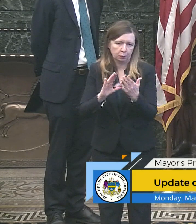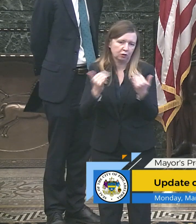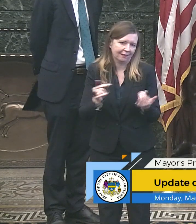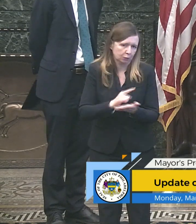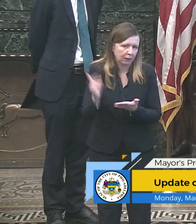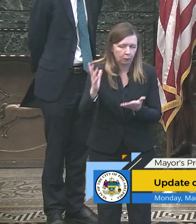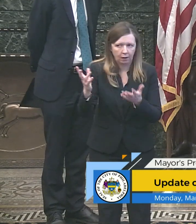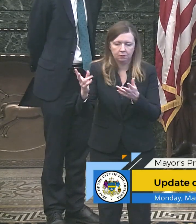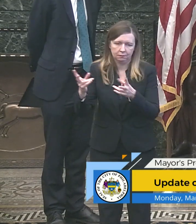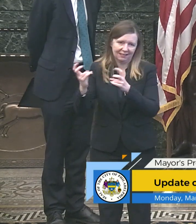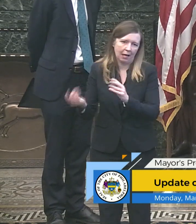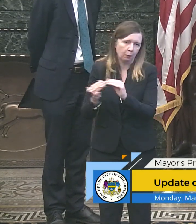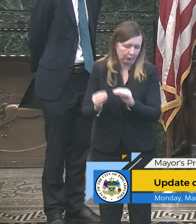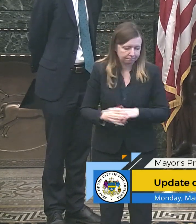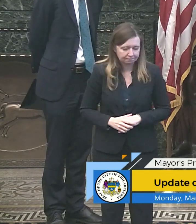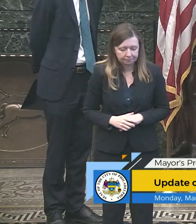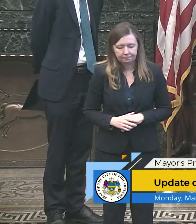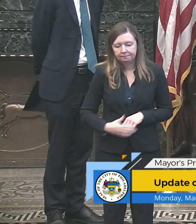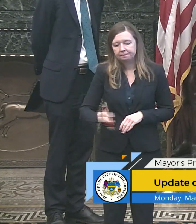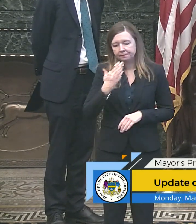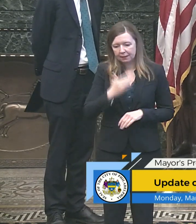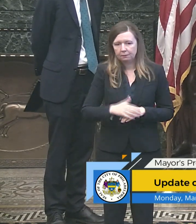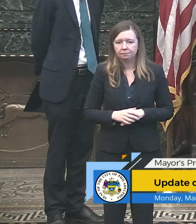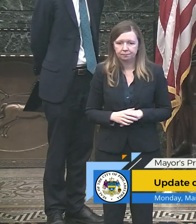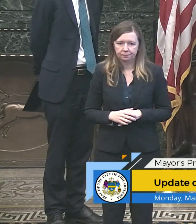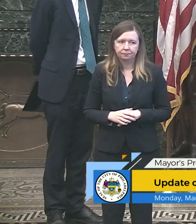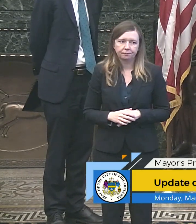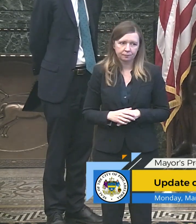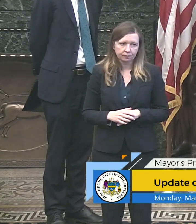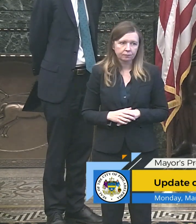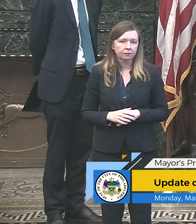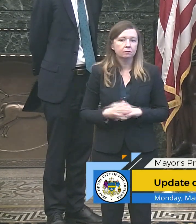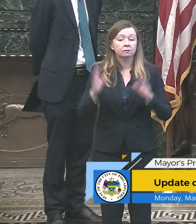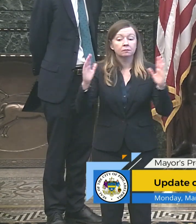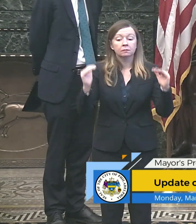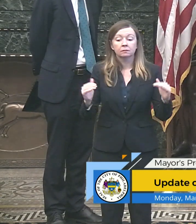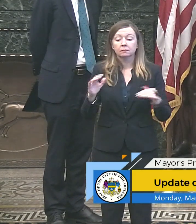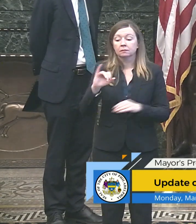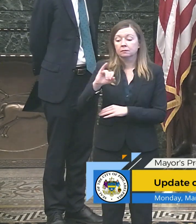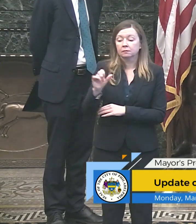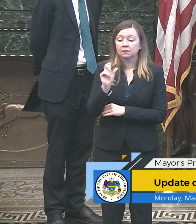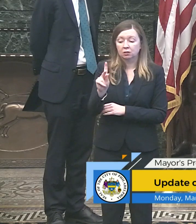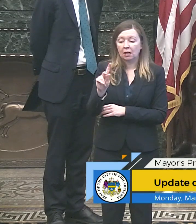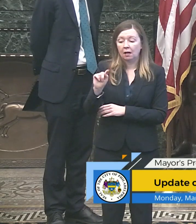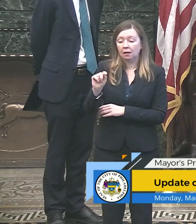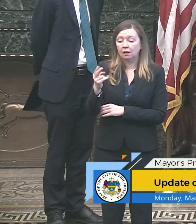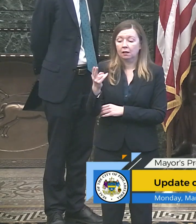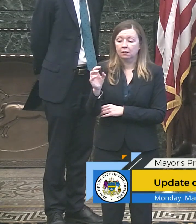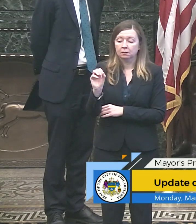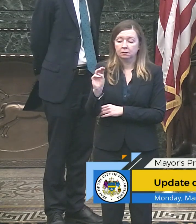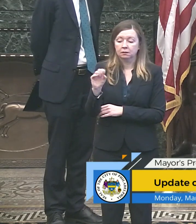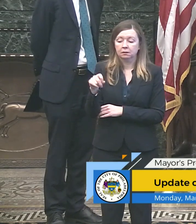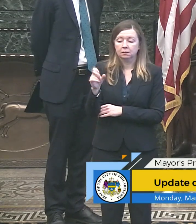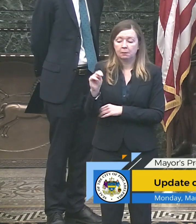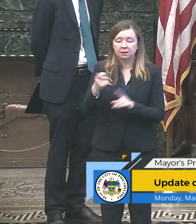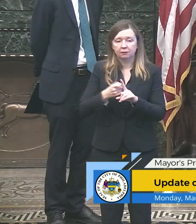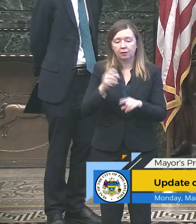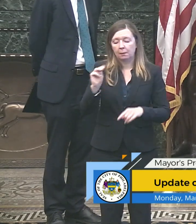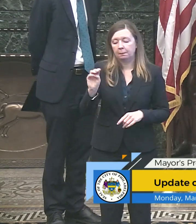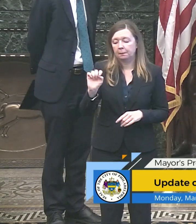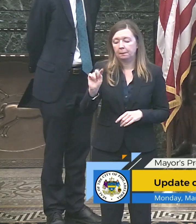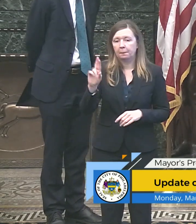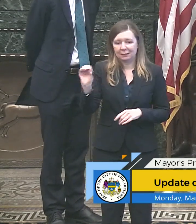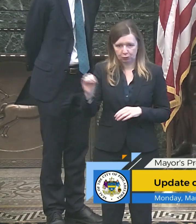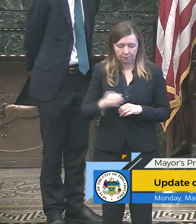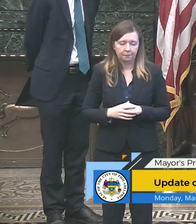week. Got it. Thank you. Okay, thank you. And next up is Jack Tomzik of Metro.